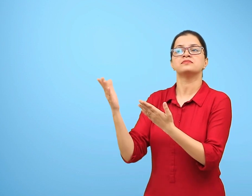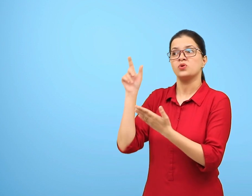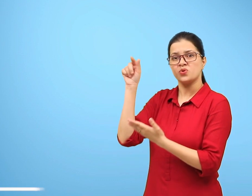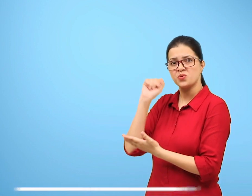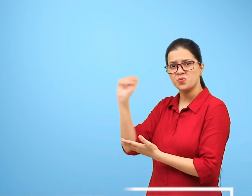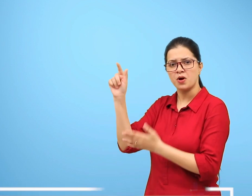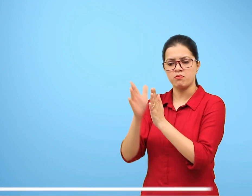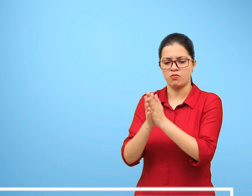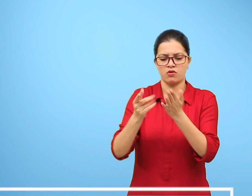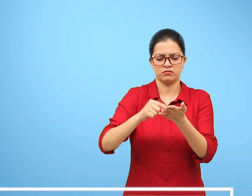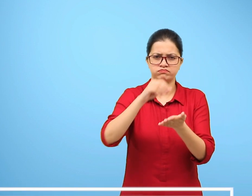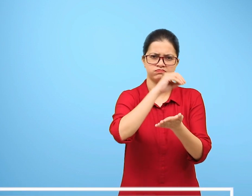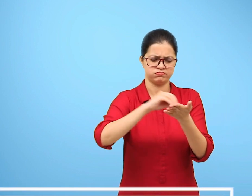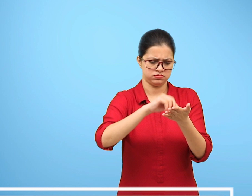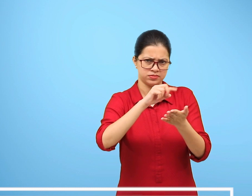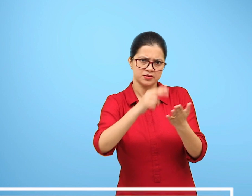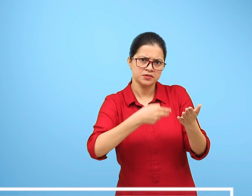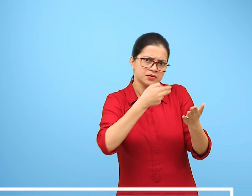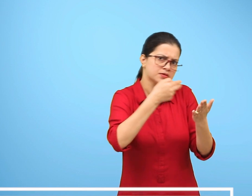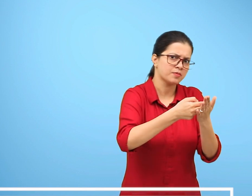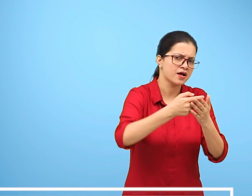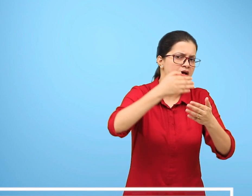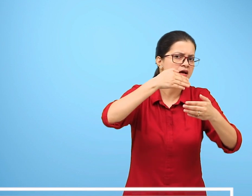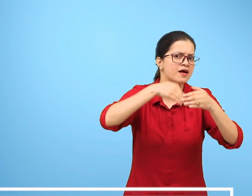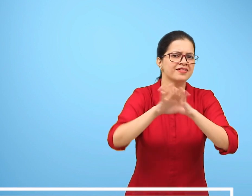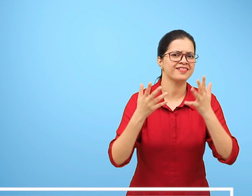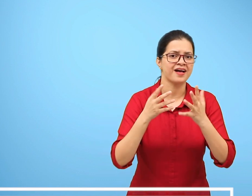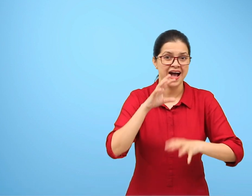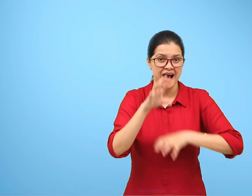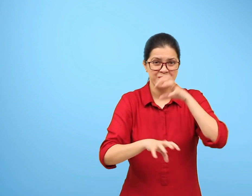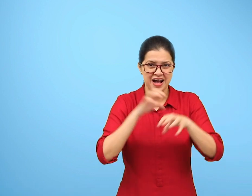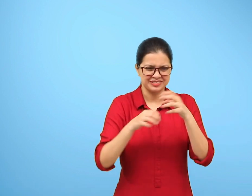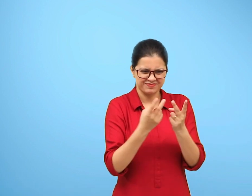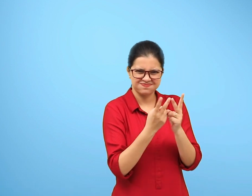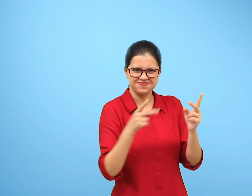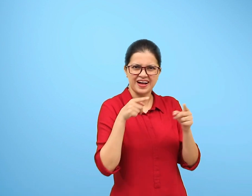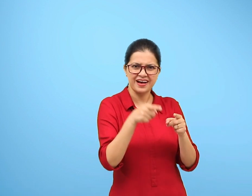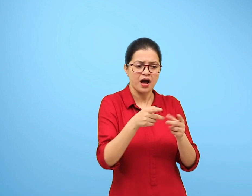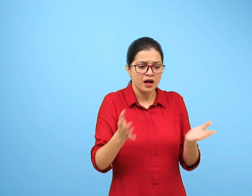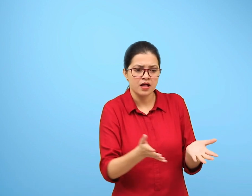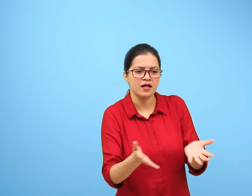in his book Gate of Animals asked himself these questions.